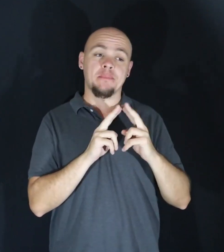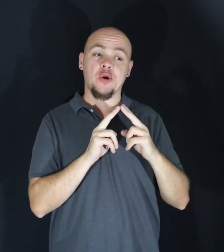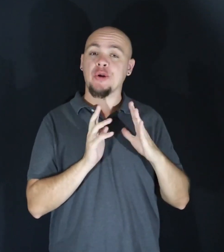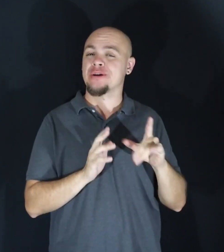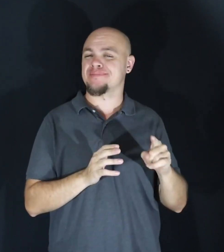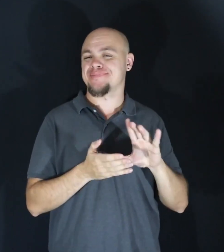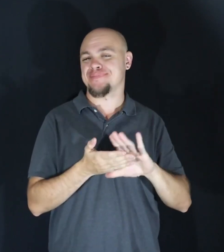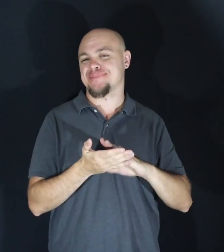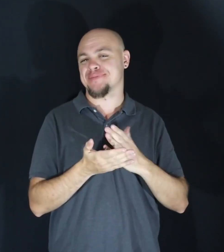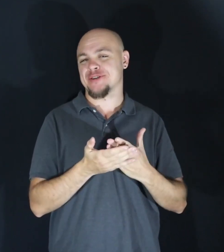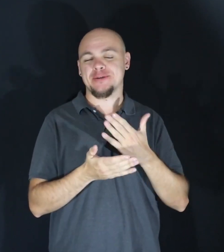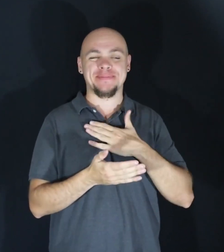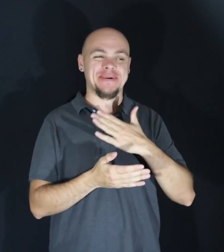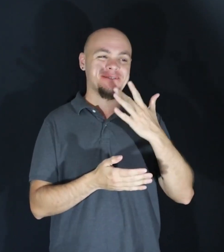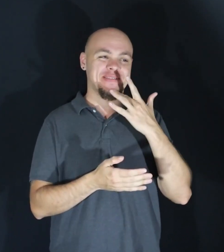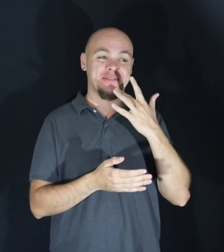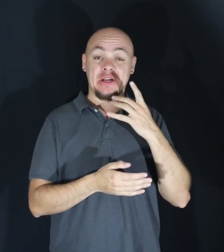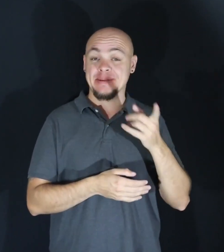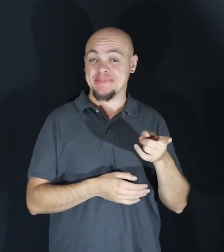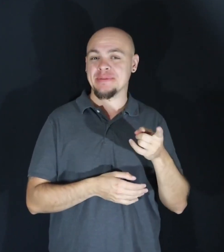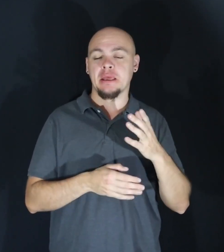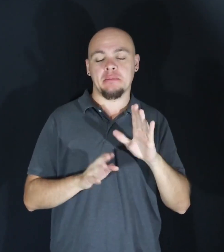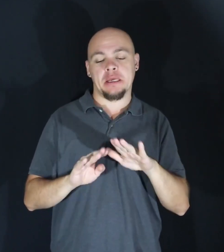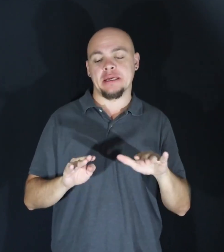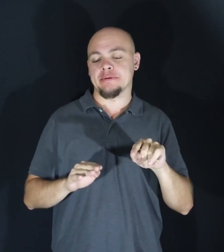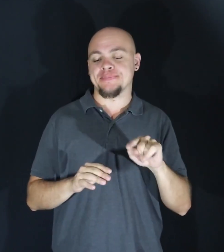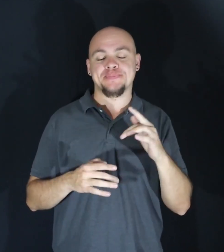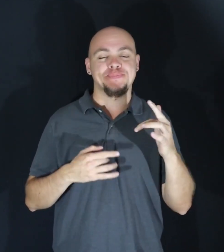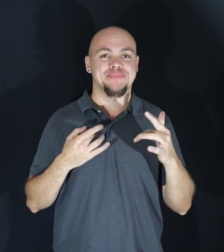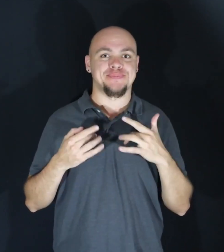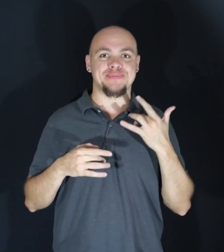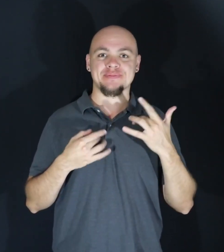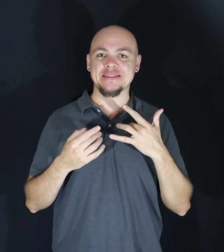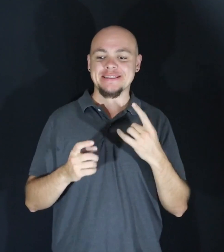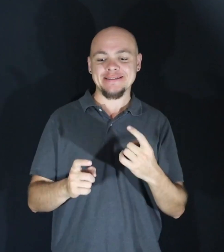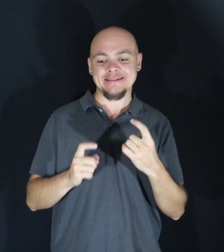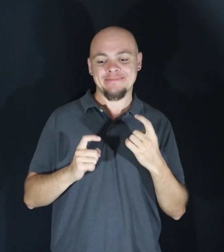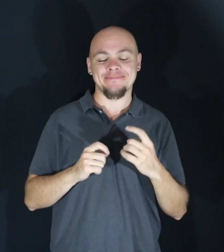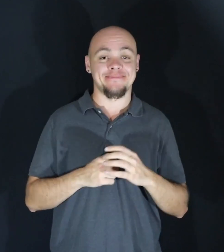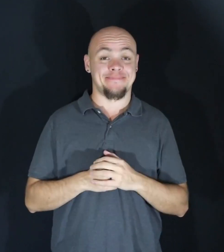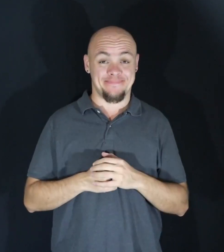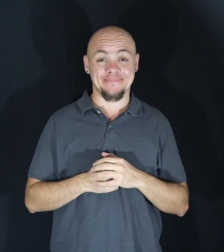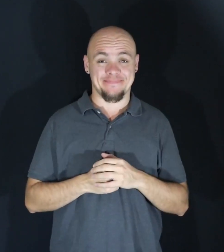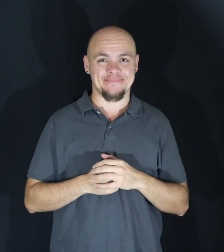my favorite dinner, and my kids were so excited to give me their gifts.